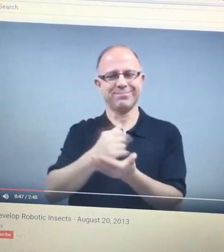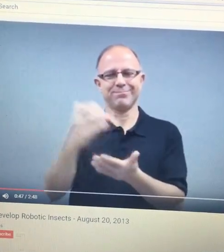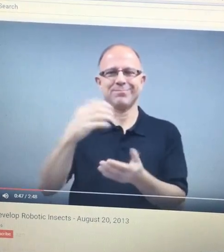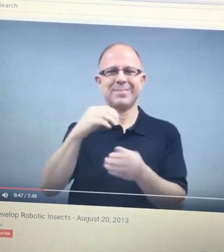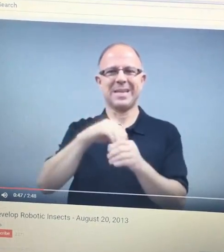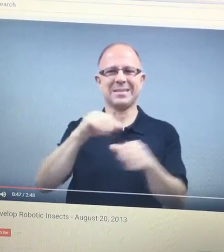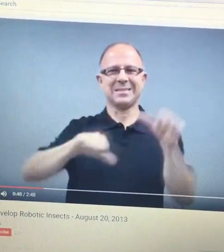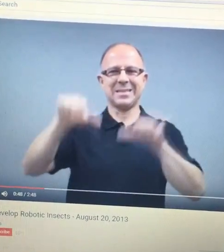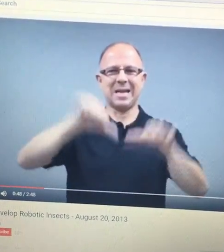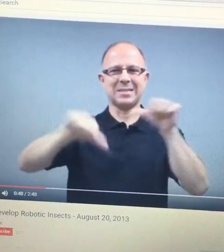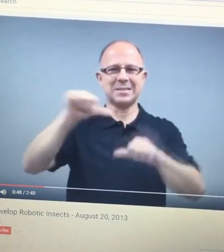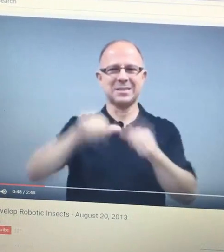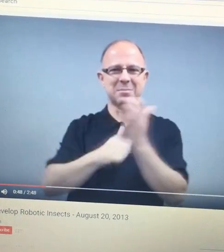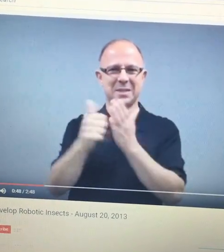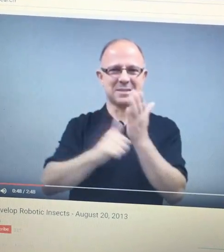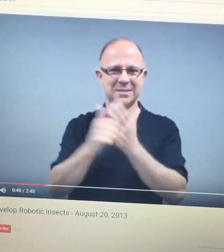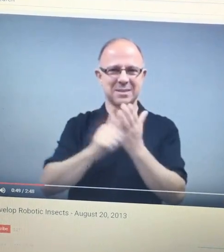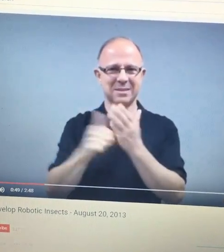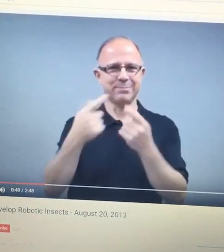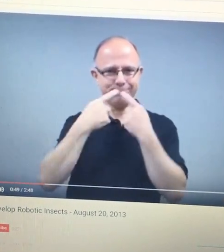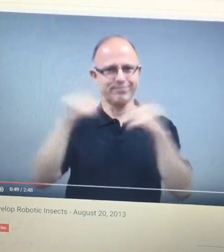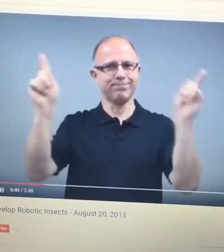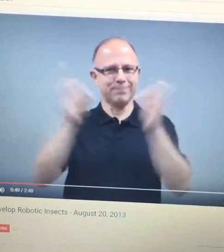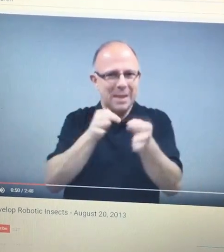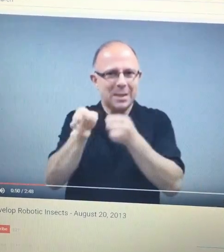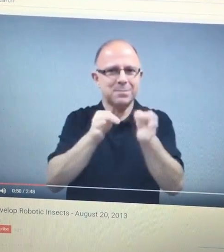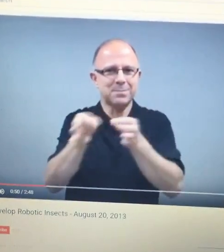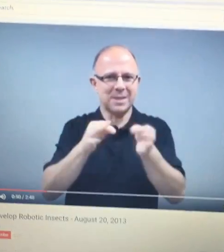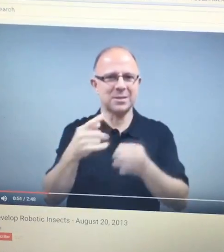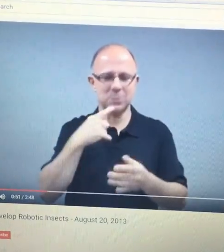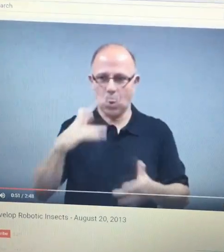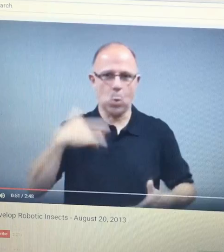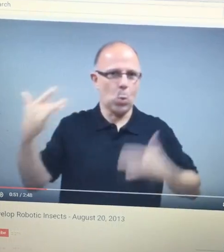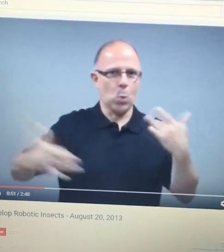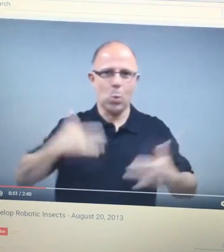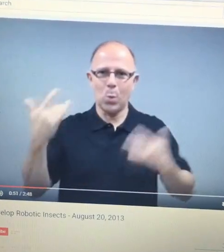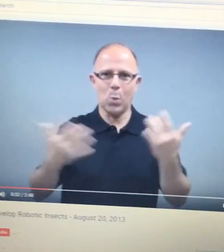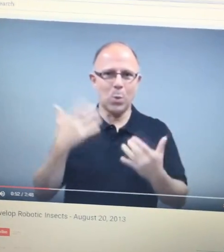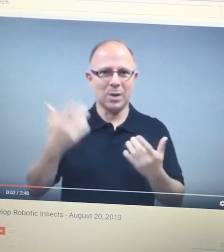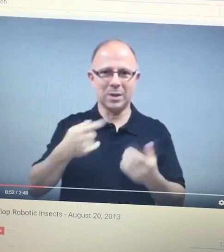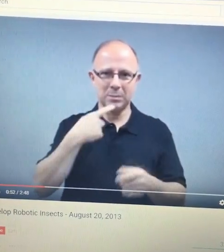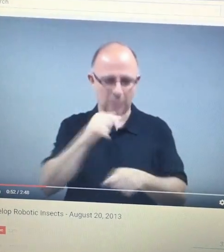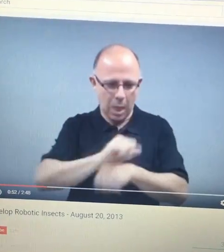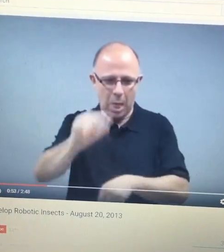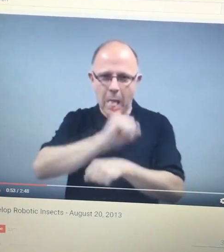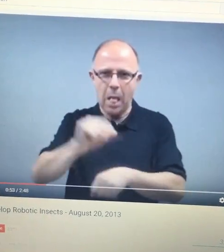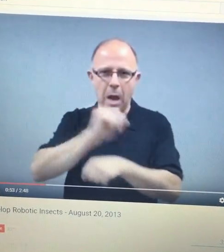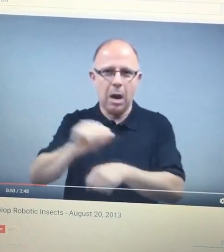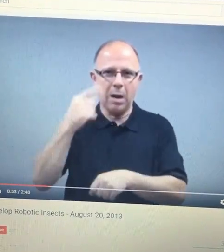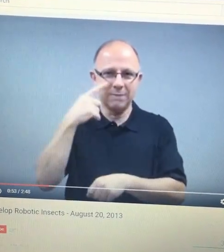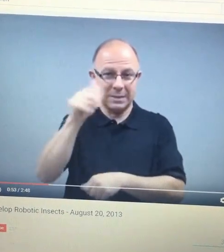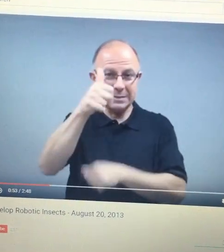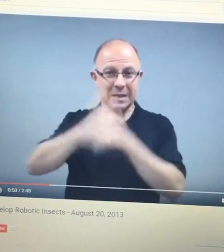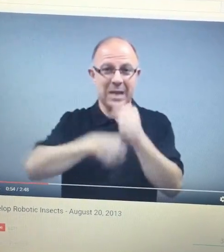And so in May of 2013, a science magazine made the announcement and talked about how the RoboBee